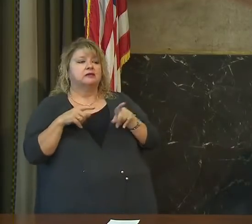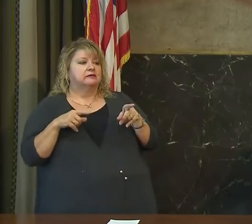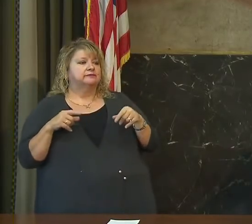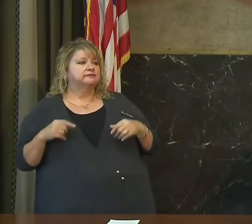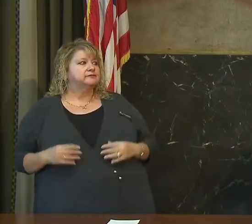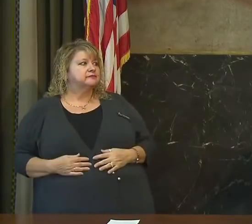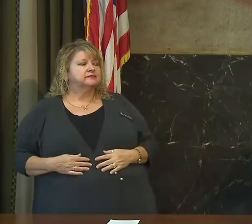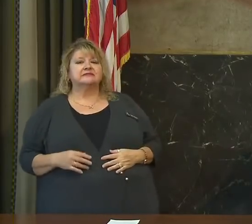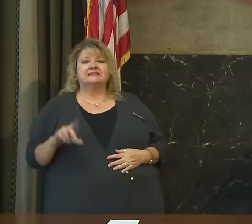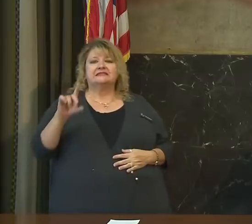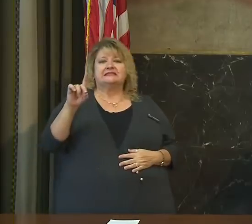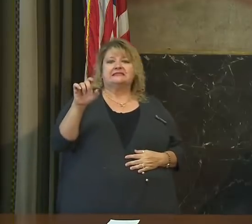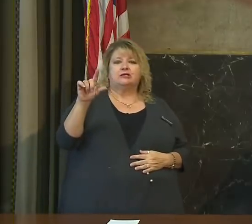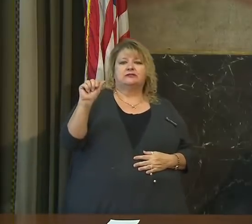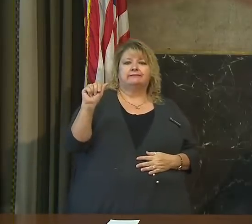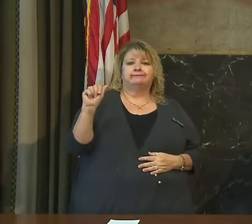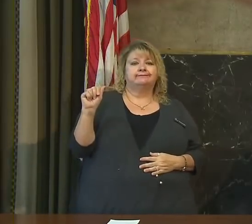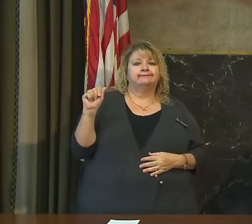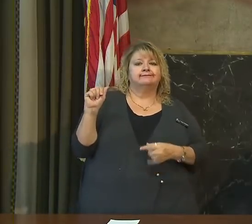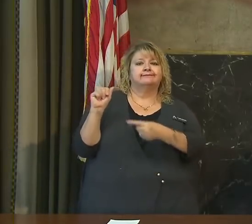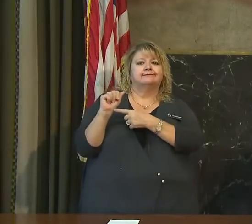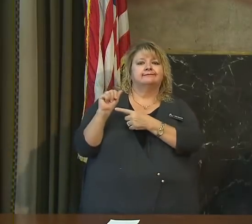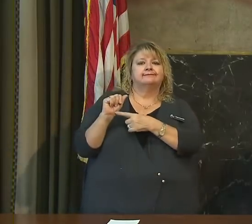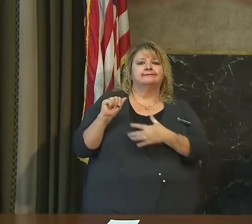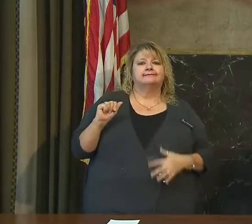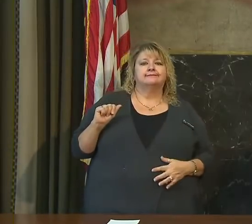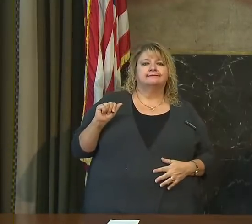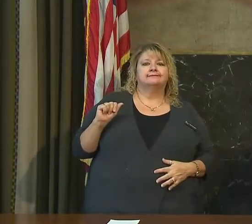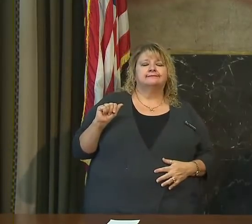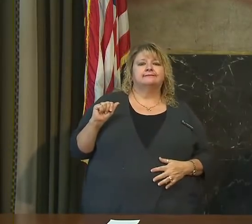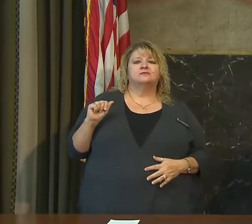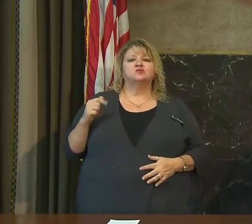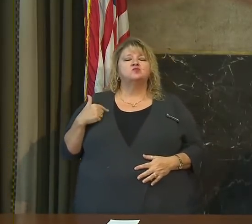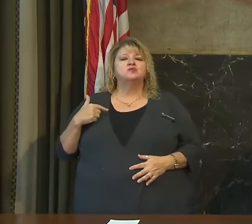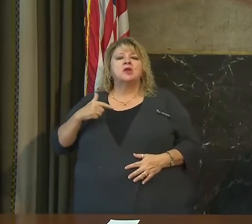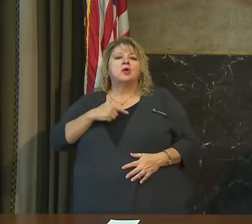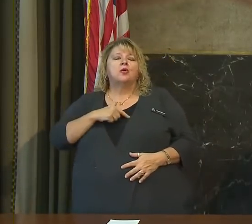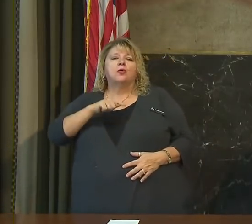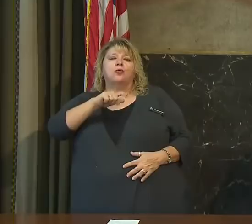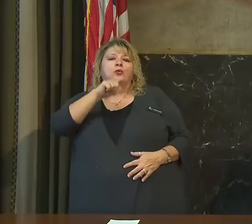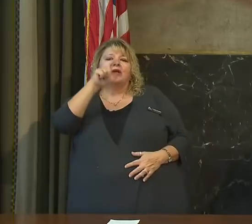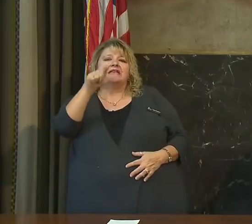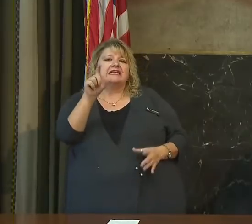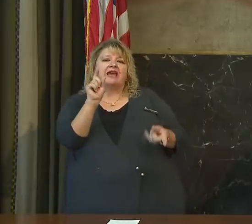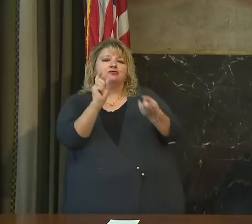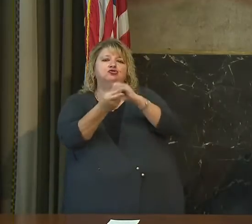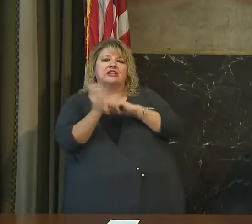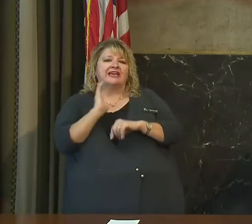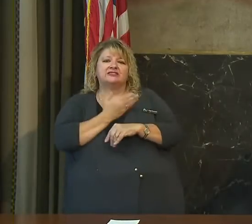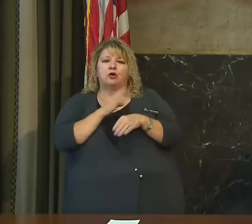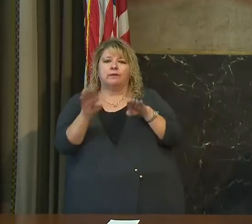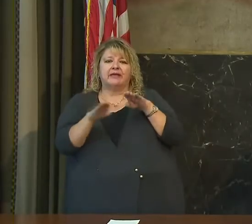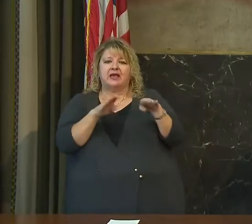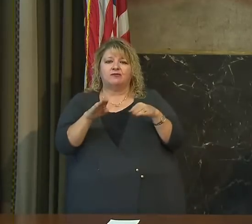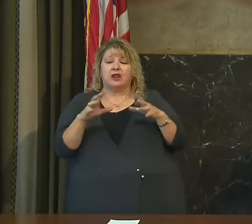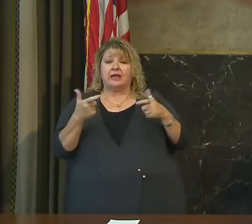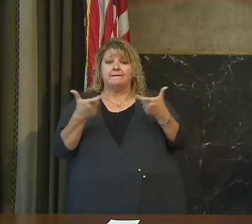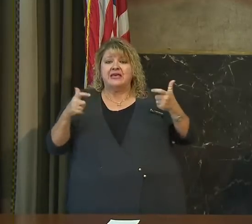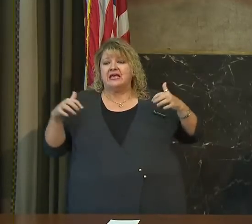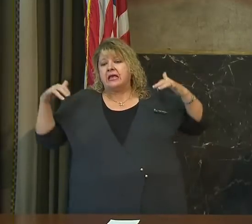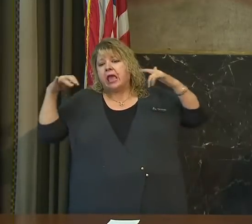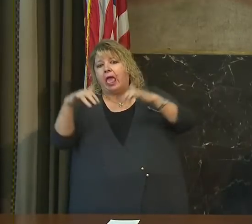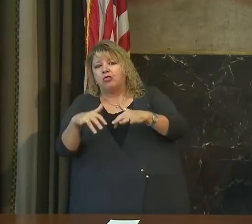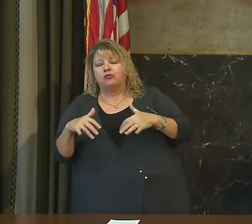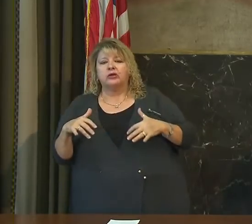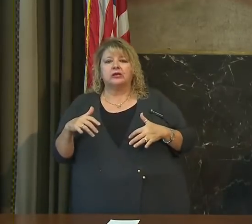to the Delta variant. And so we didn't have to have any changes in behavior. We didn't have to have gatherings and